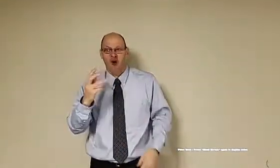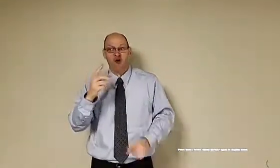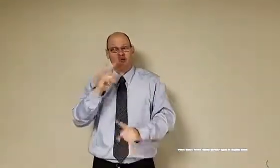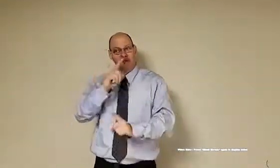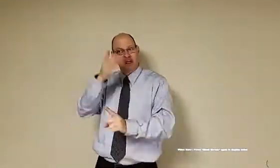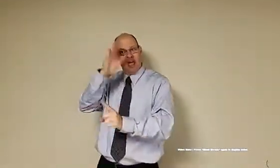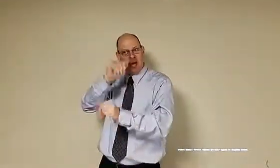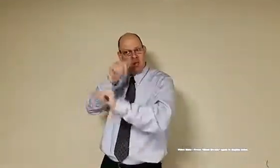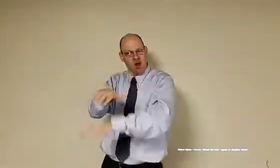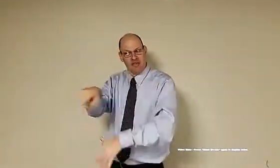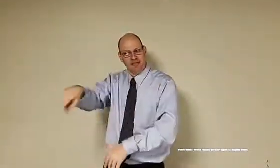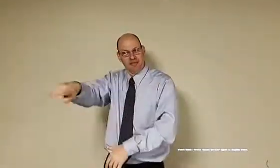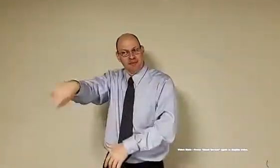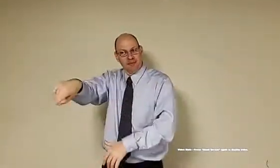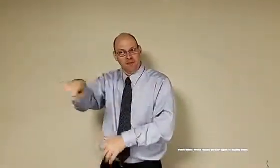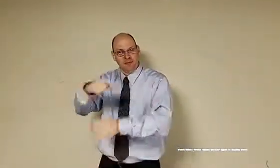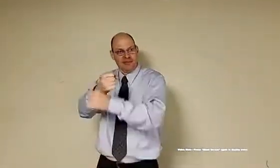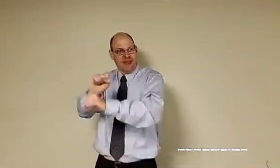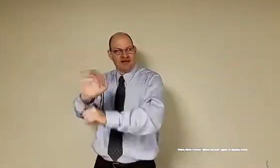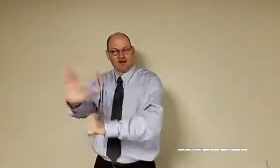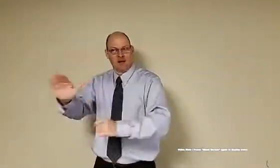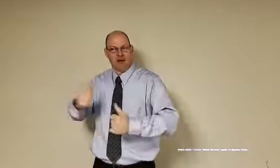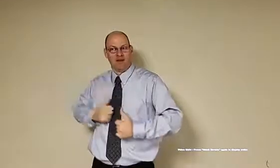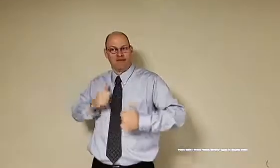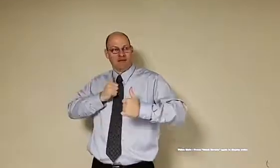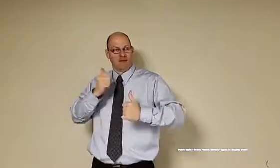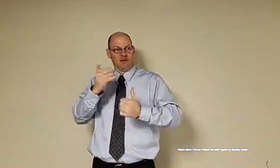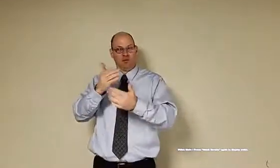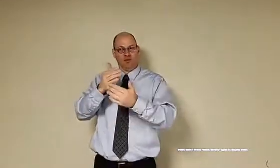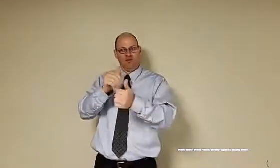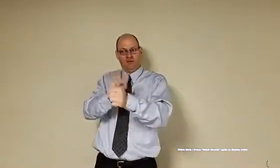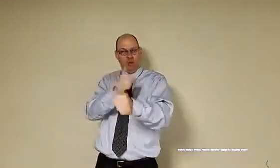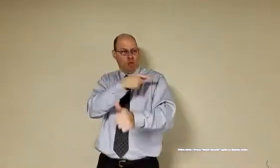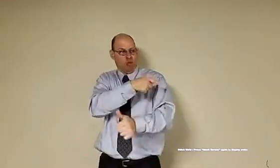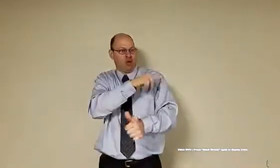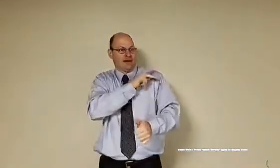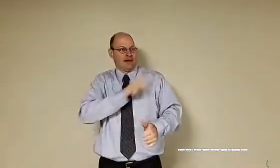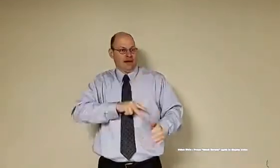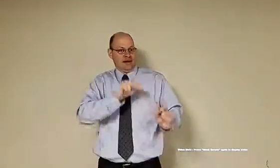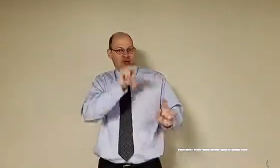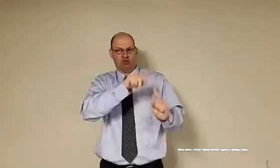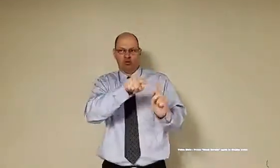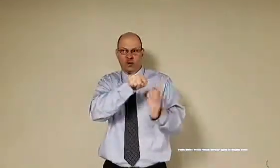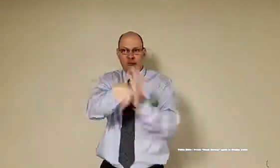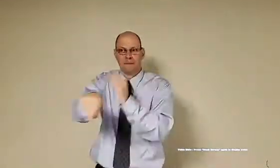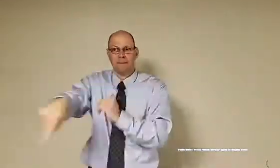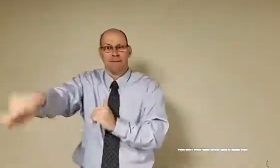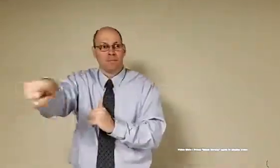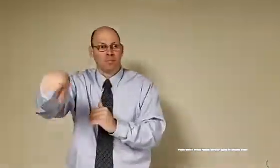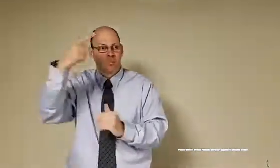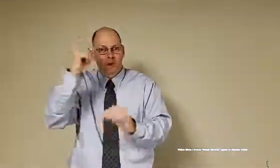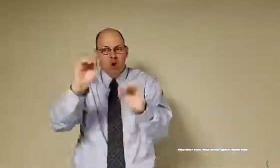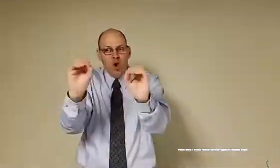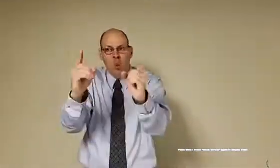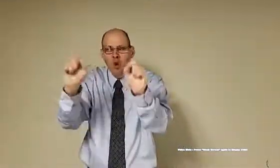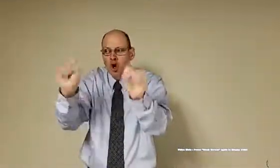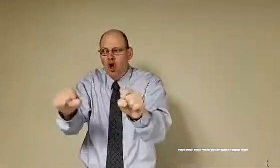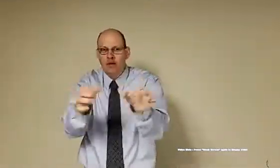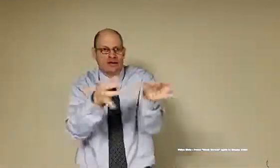was amazing that God did bless them and save their lives in regards to the king, because he would want to kill